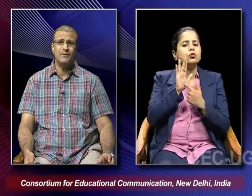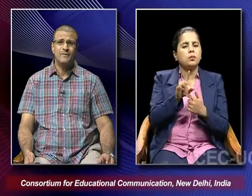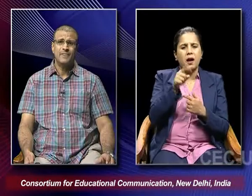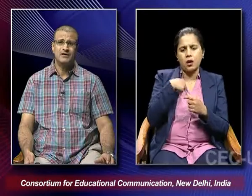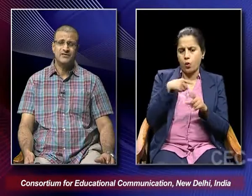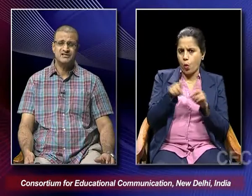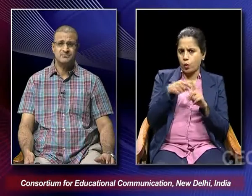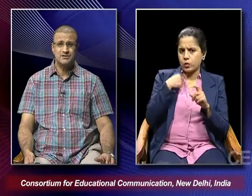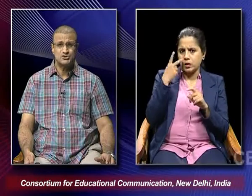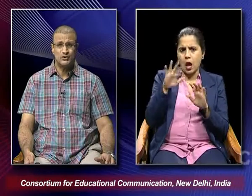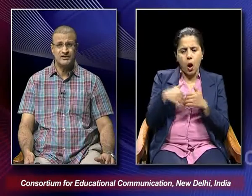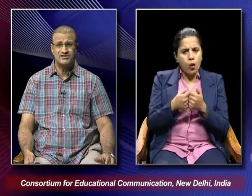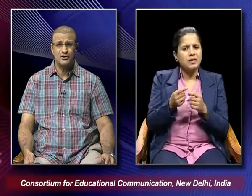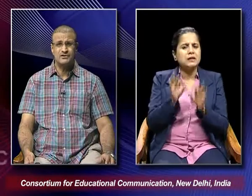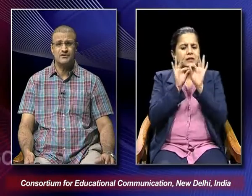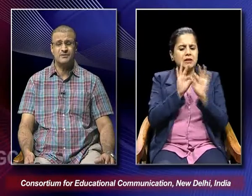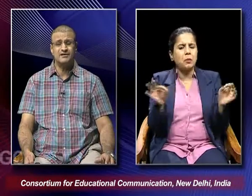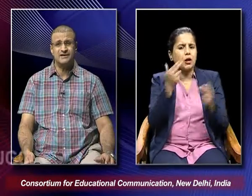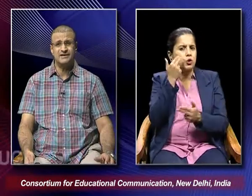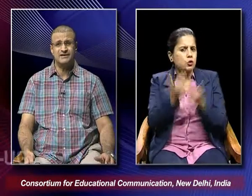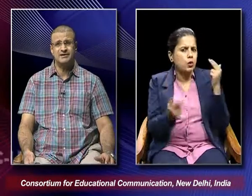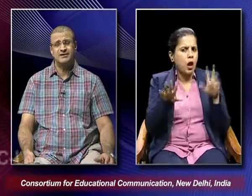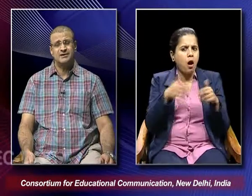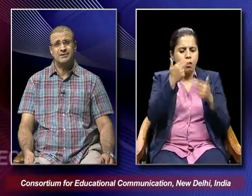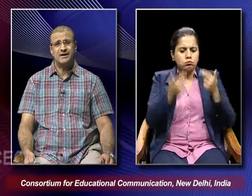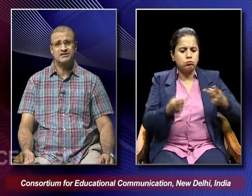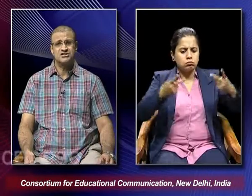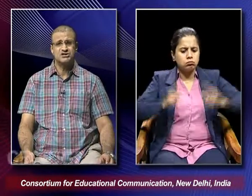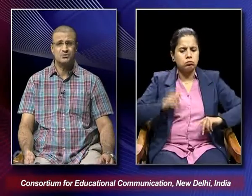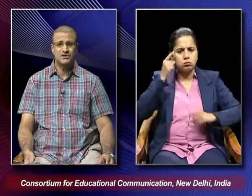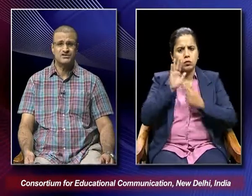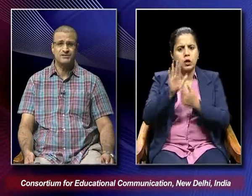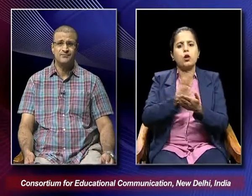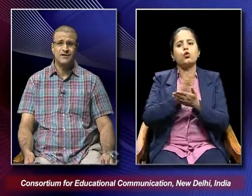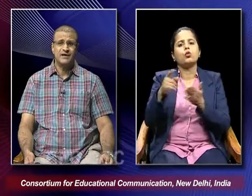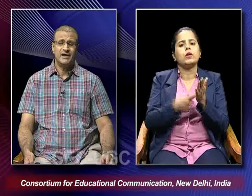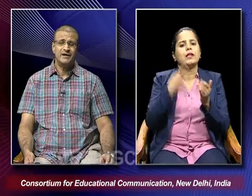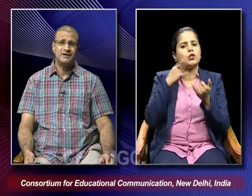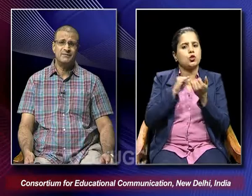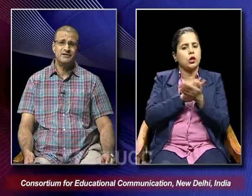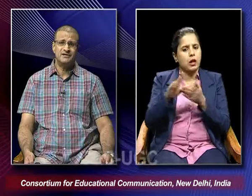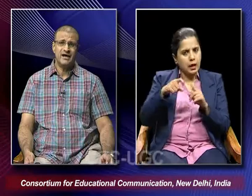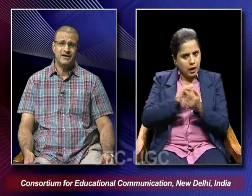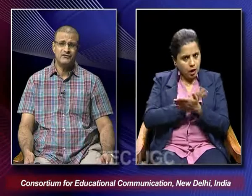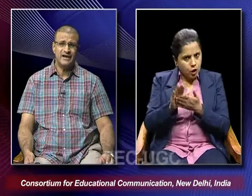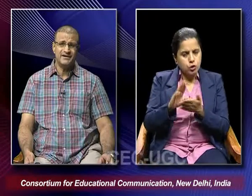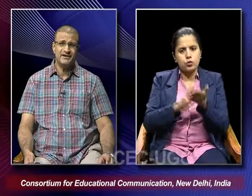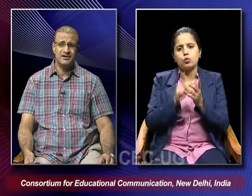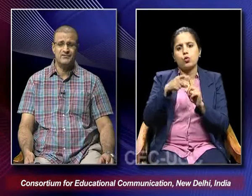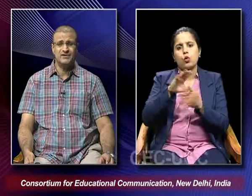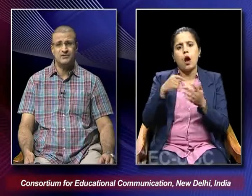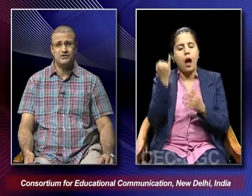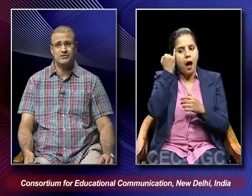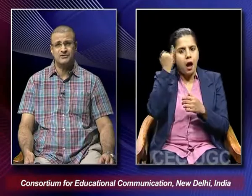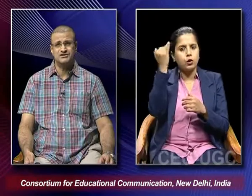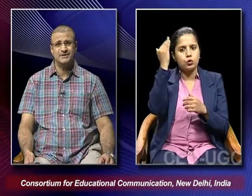how very simple stories, how they were being narrated by Hrishikesh Mukherjee, and the kind of an idea